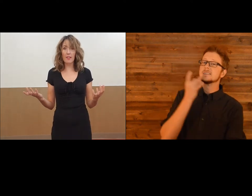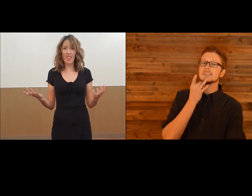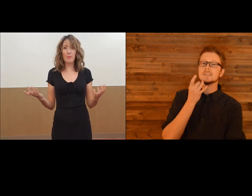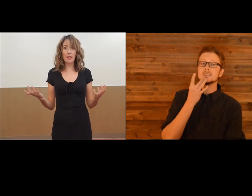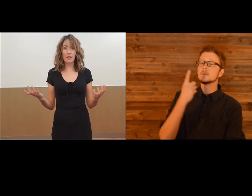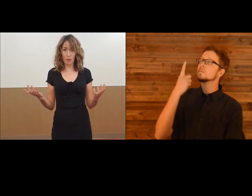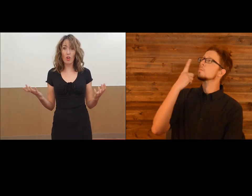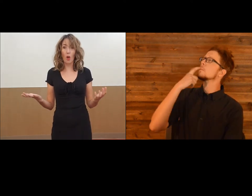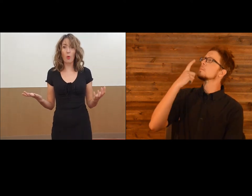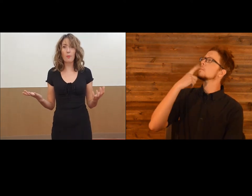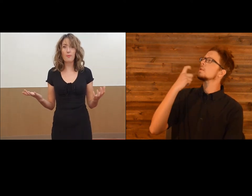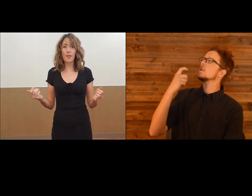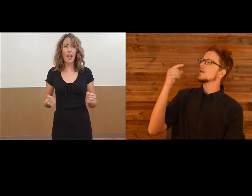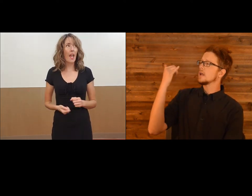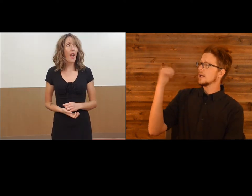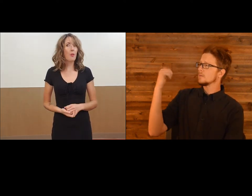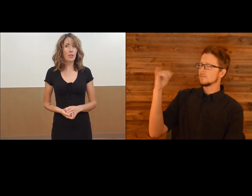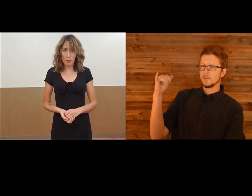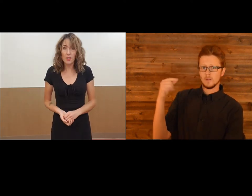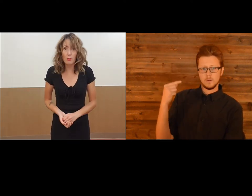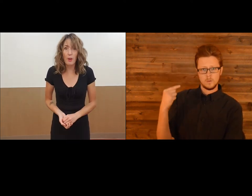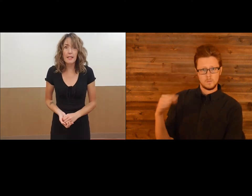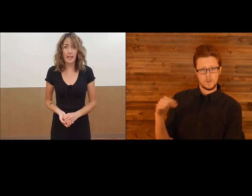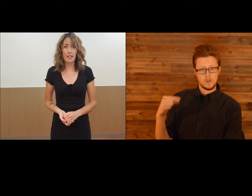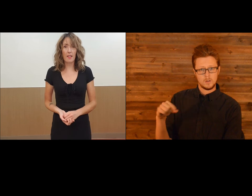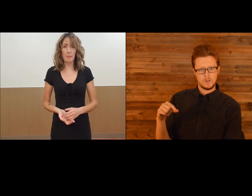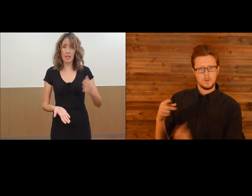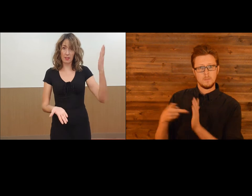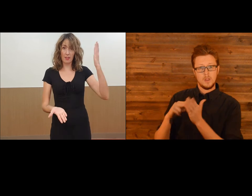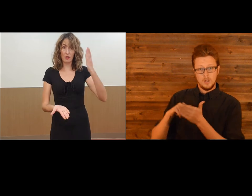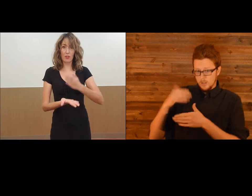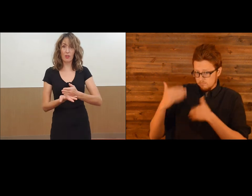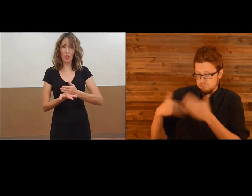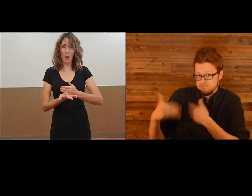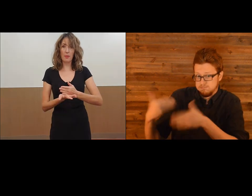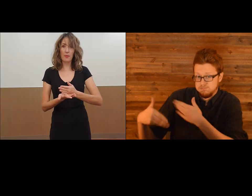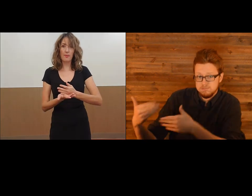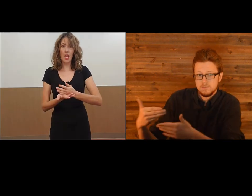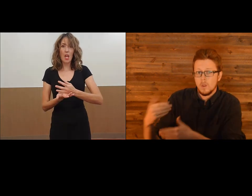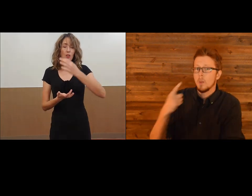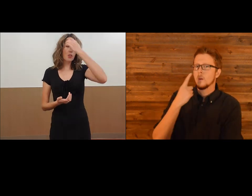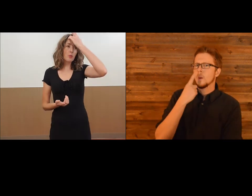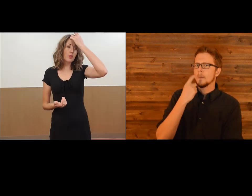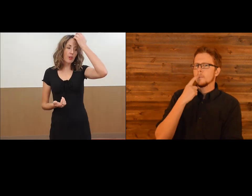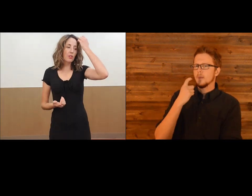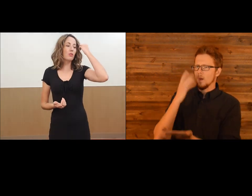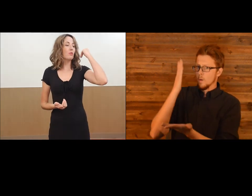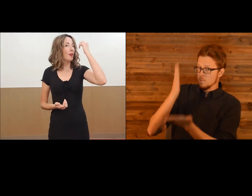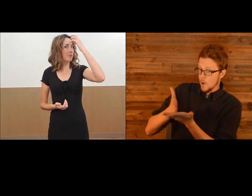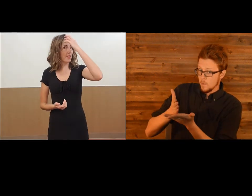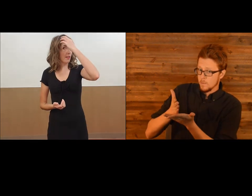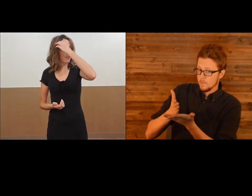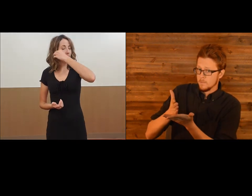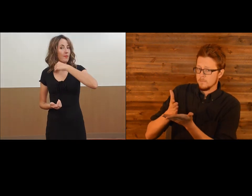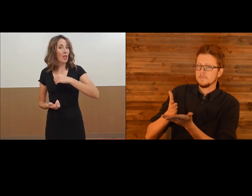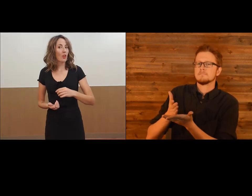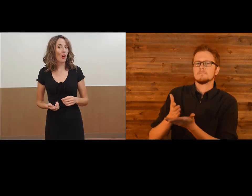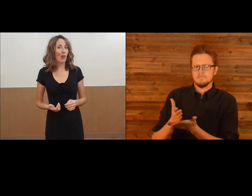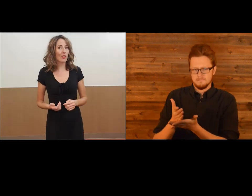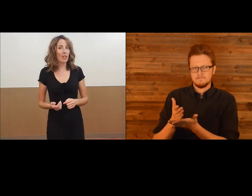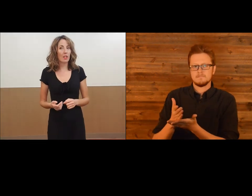green light, that means go. And when you see a red light, that means stop. So we're going to do a rhyme